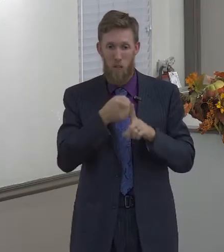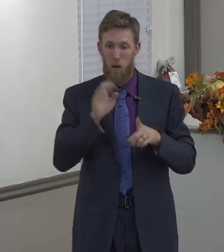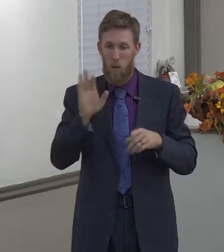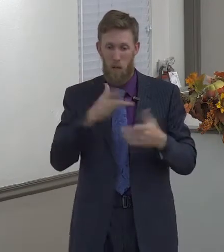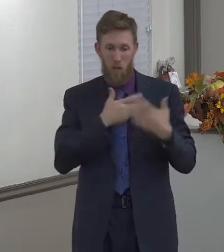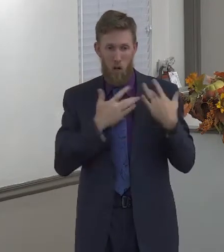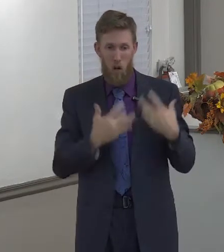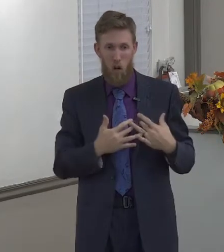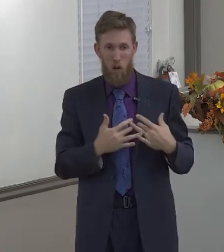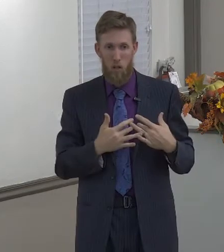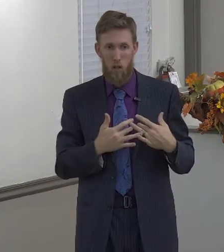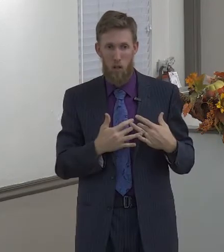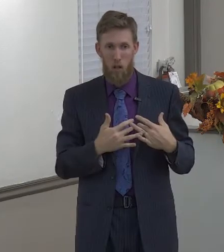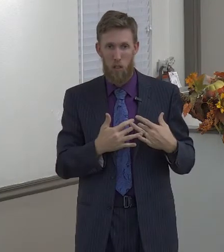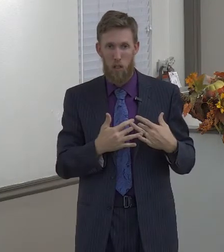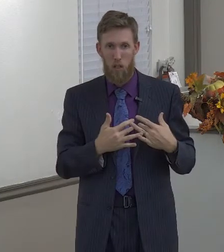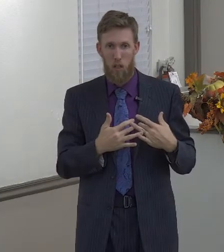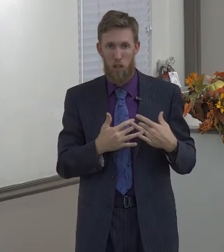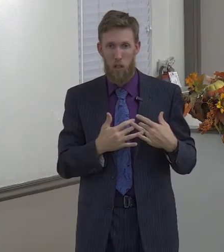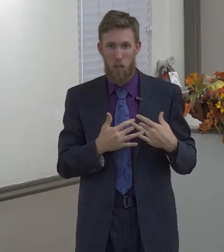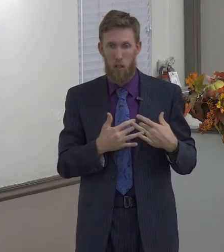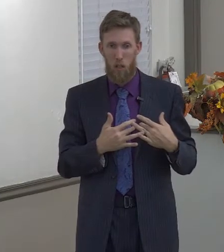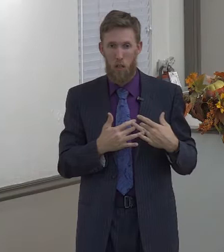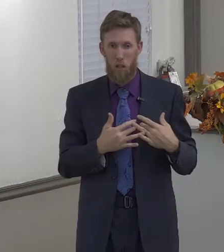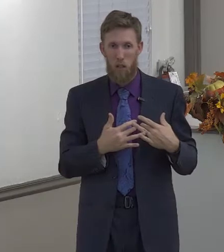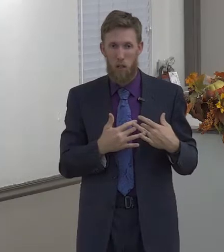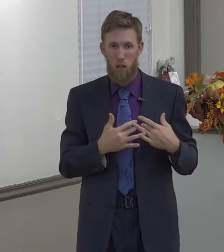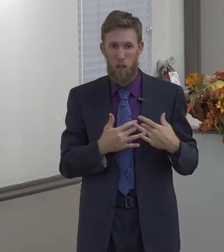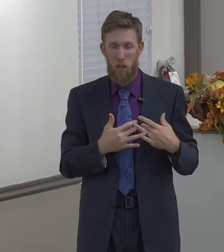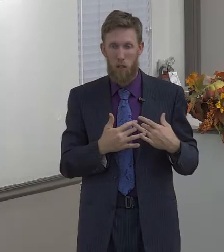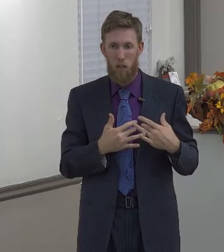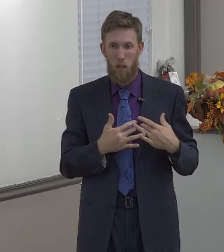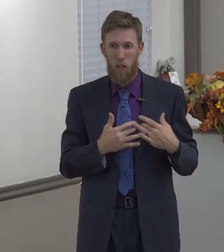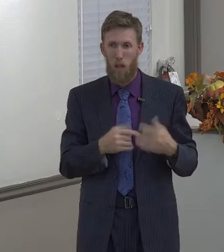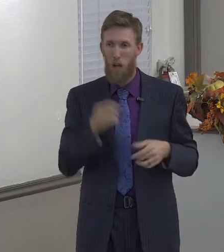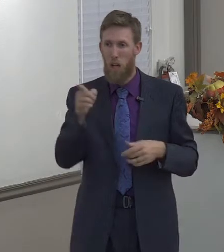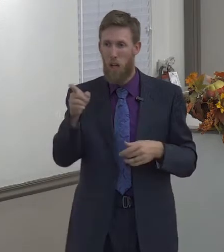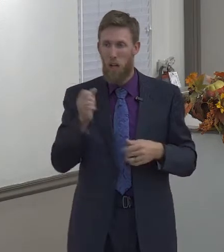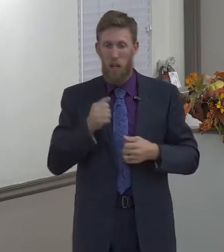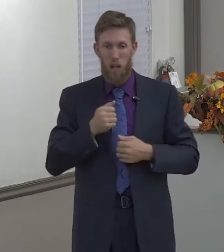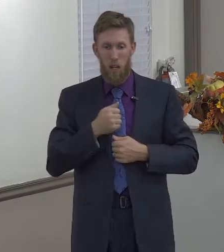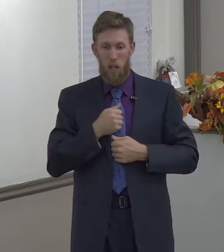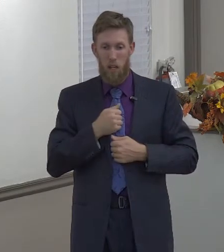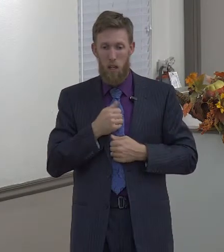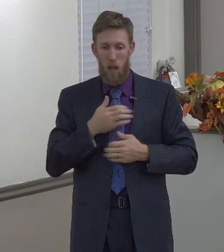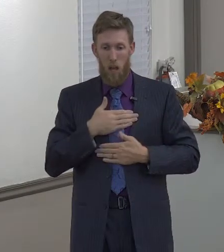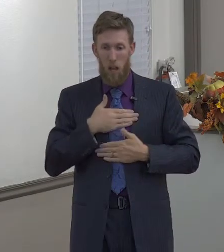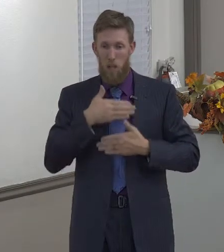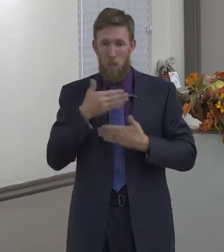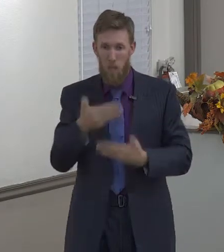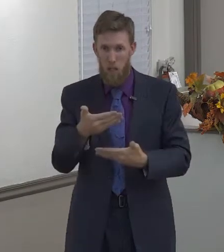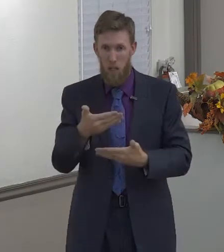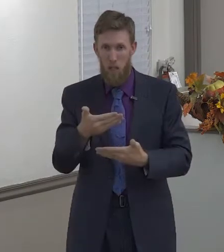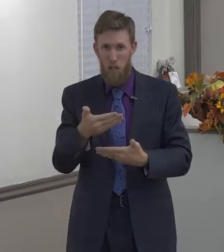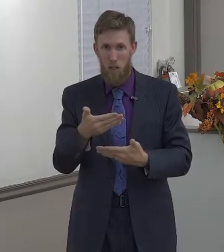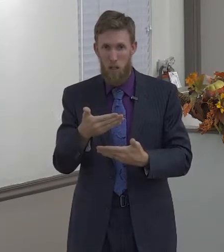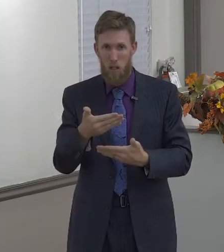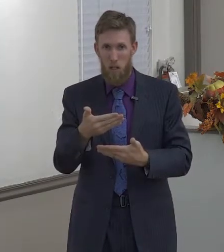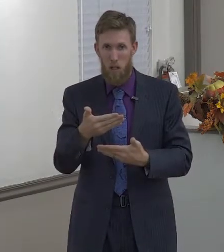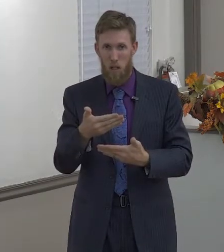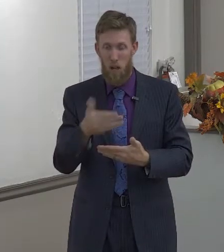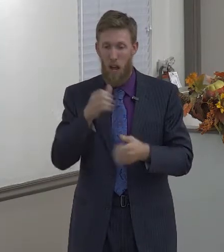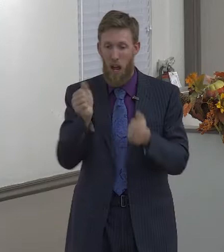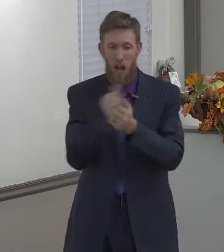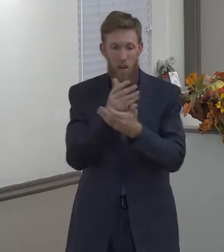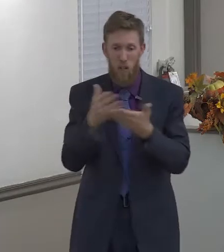night mattered. They weren't going to go there. They were going to go somewhere else, and he got convinced to go where they